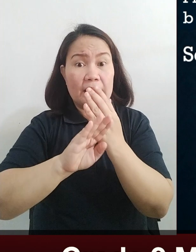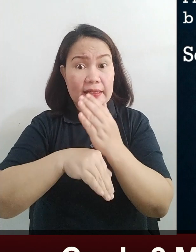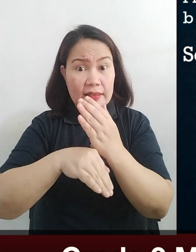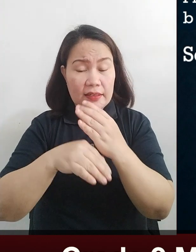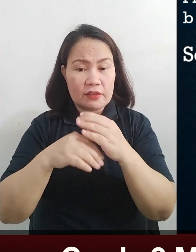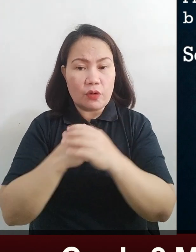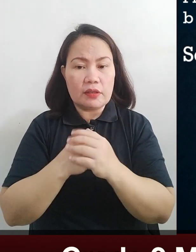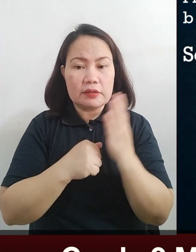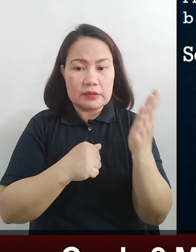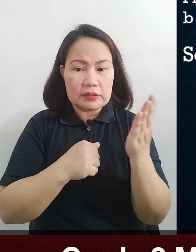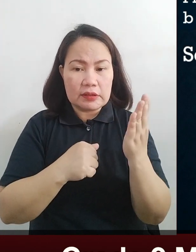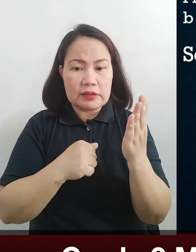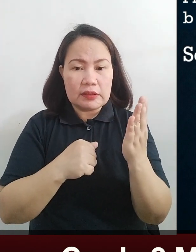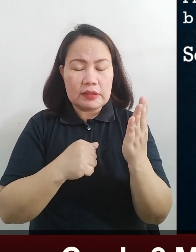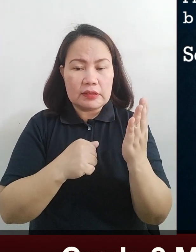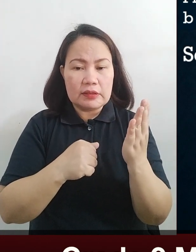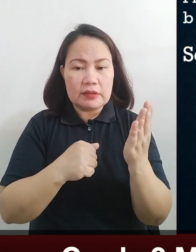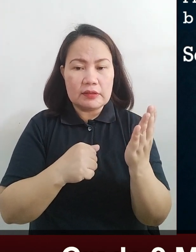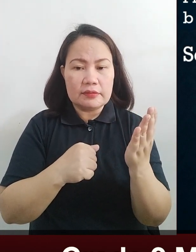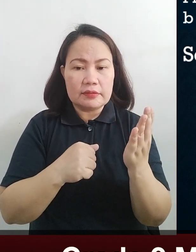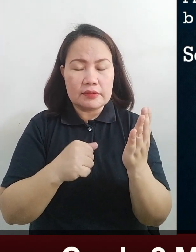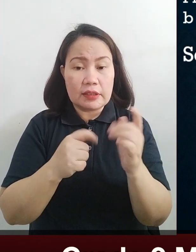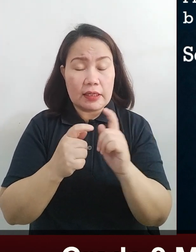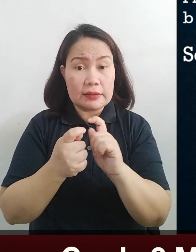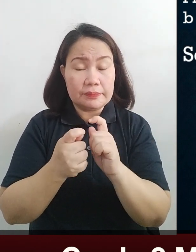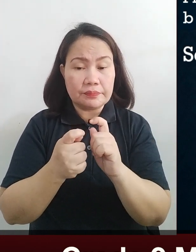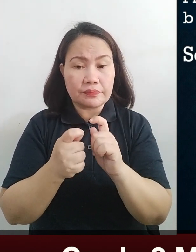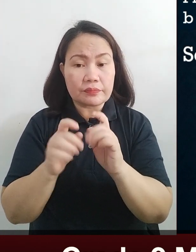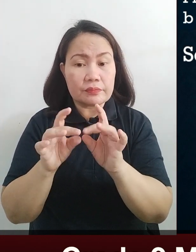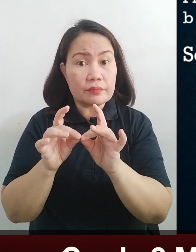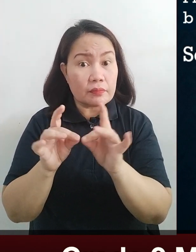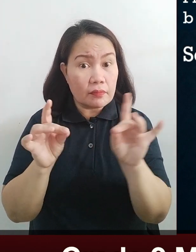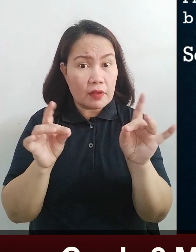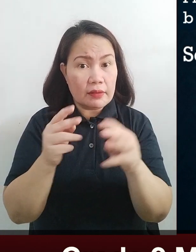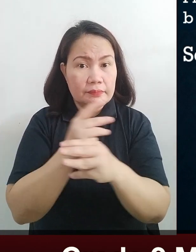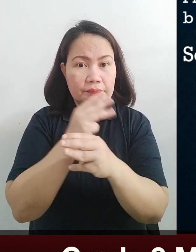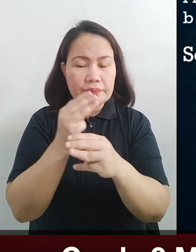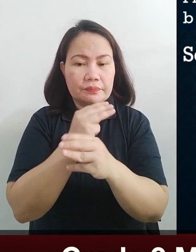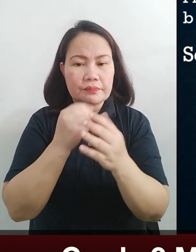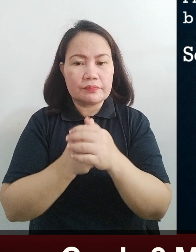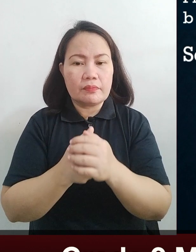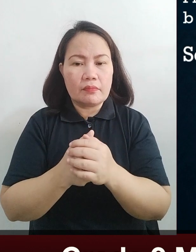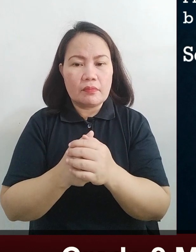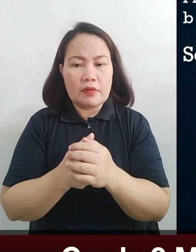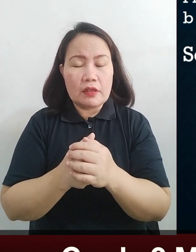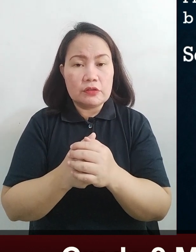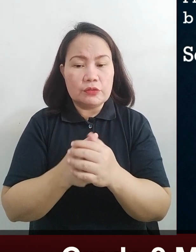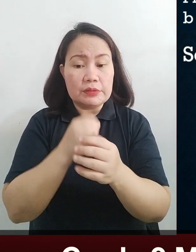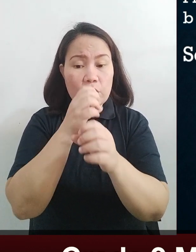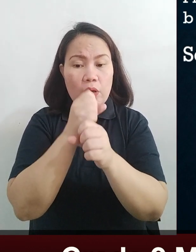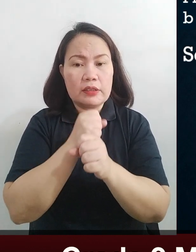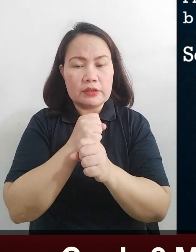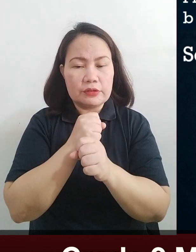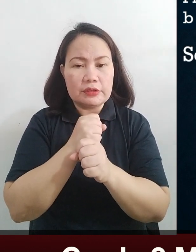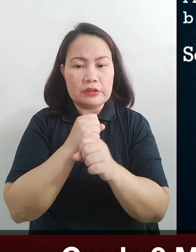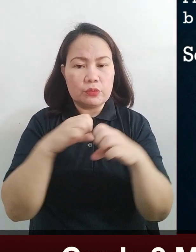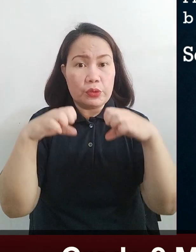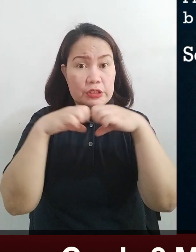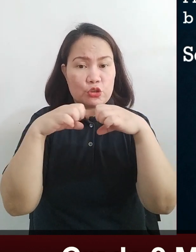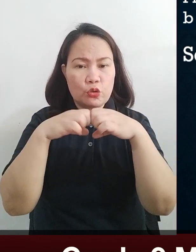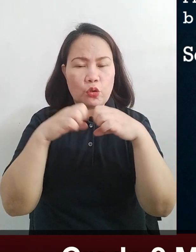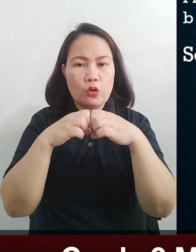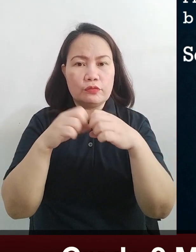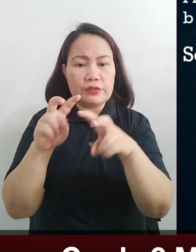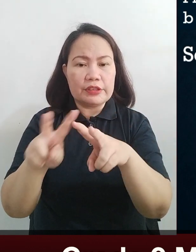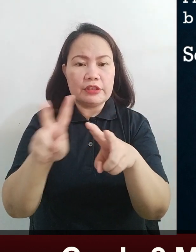So balikan natin itong translate natin na mathematical statement para makuha natin yung